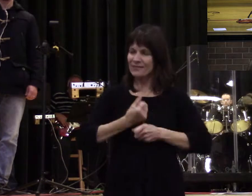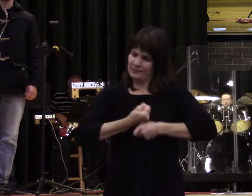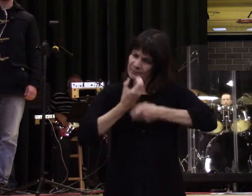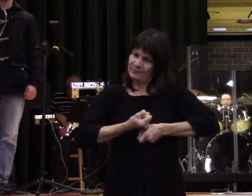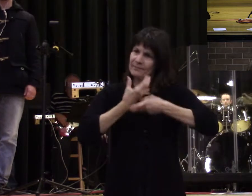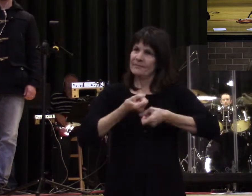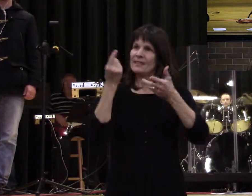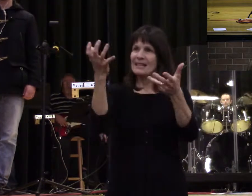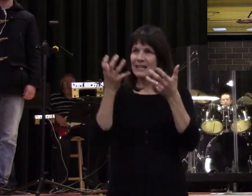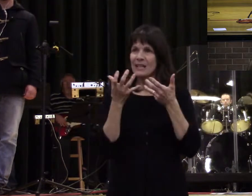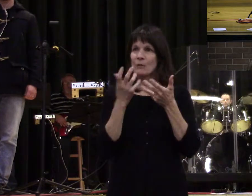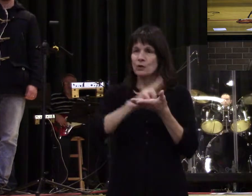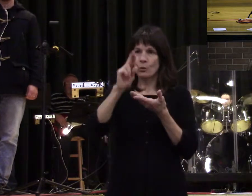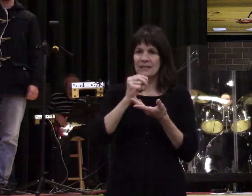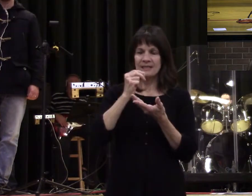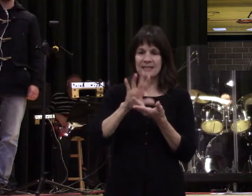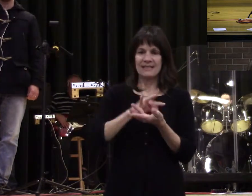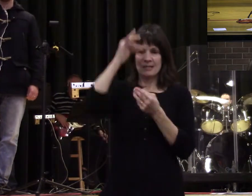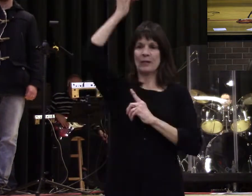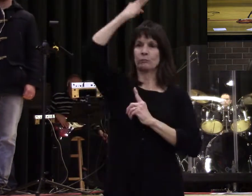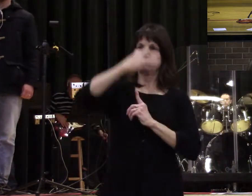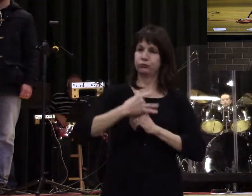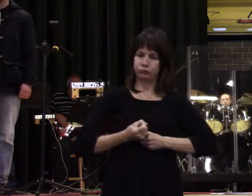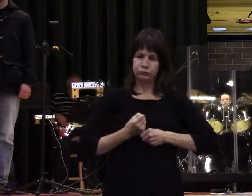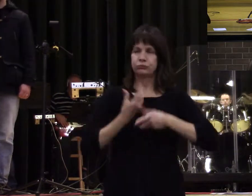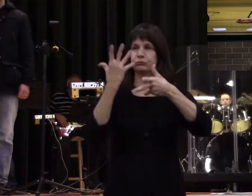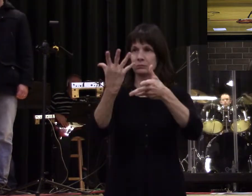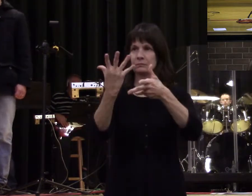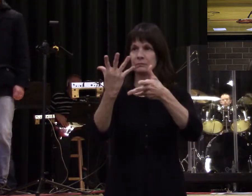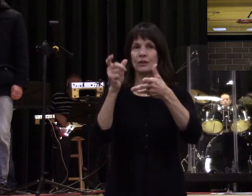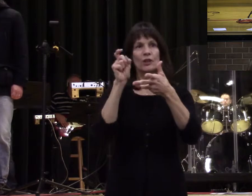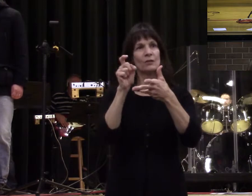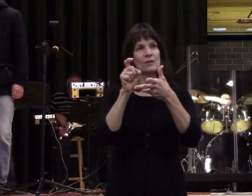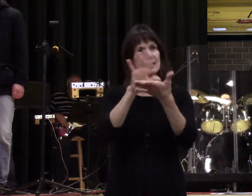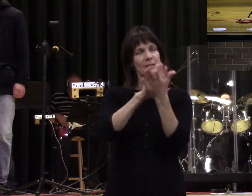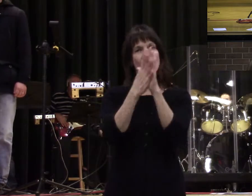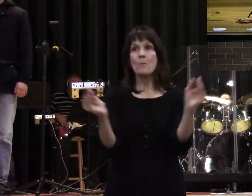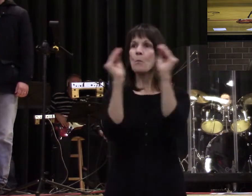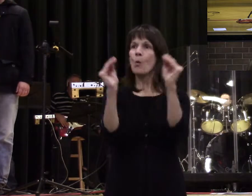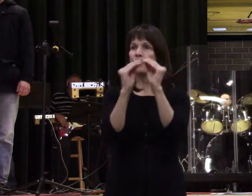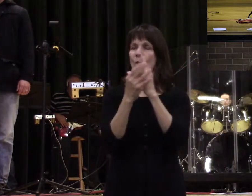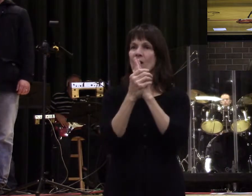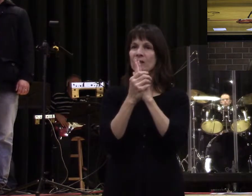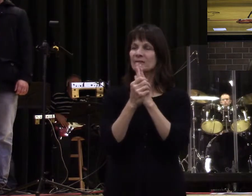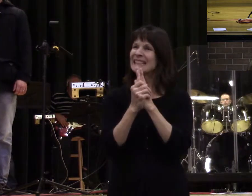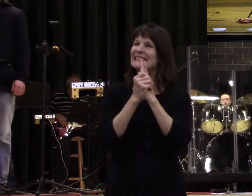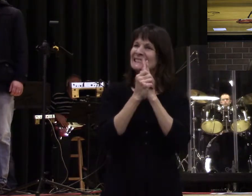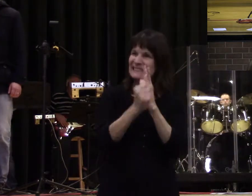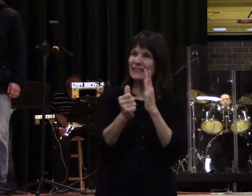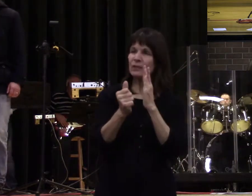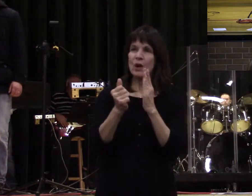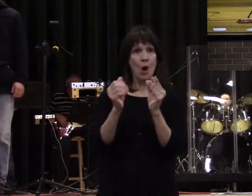truth. Amen. You need to become a greater worshiper because you need to know and see God.